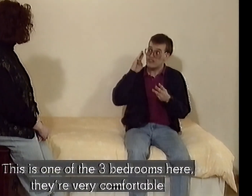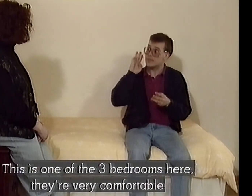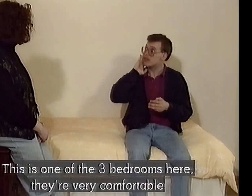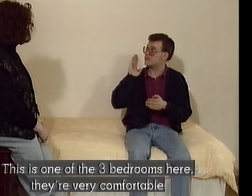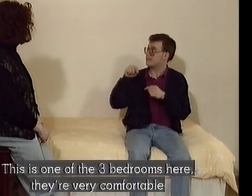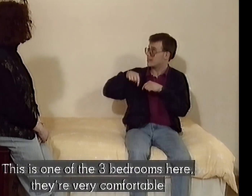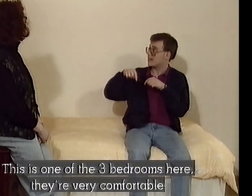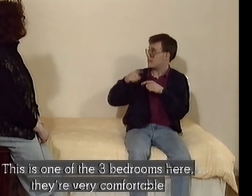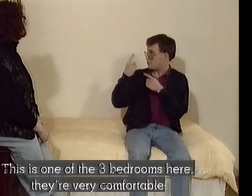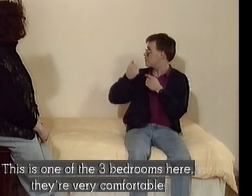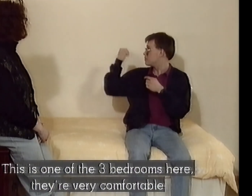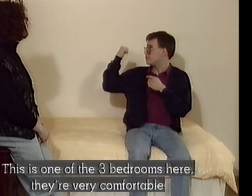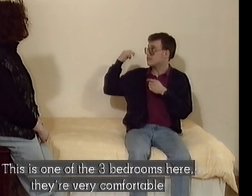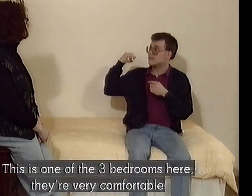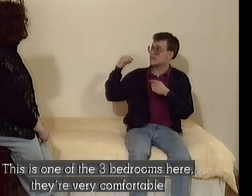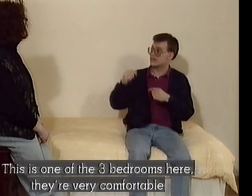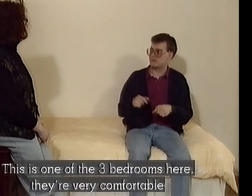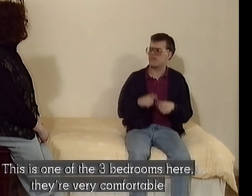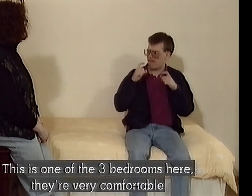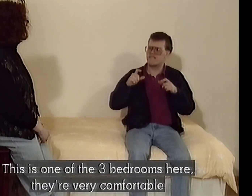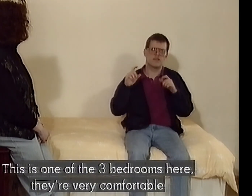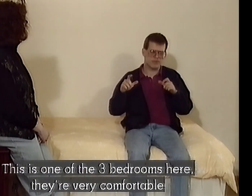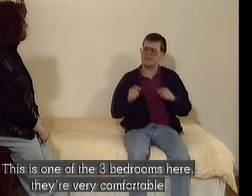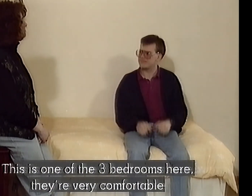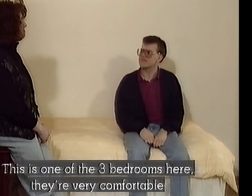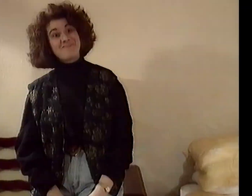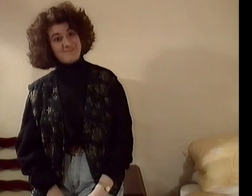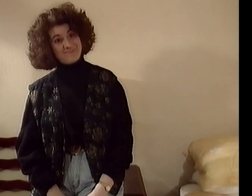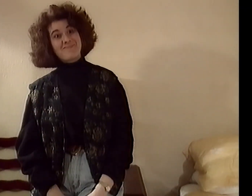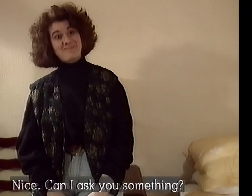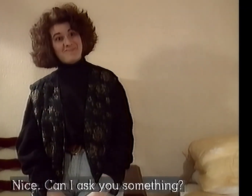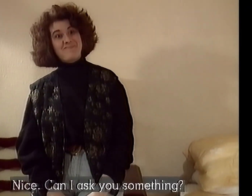This is one of the 3 bedrooms here. They're very comfortable. Nice.